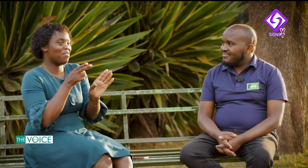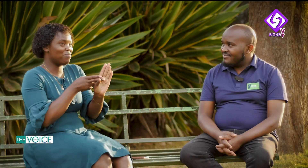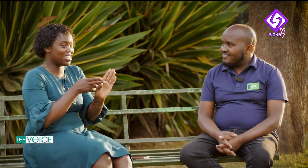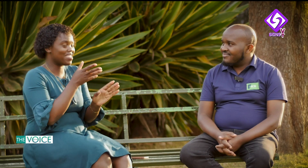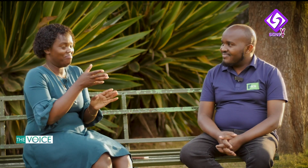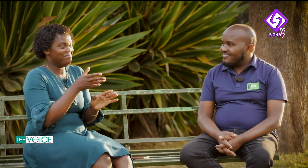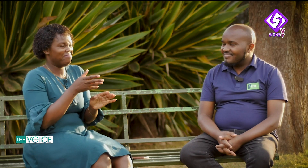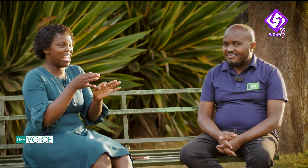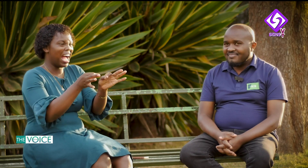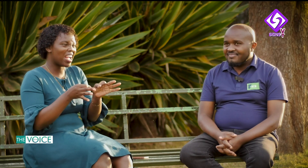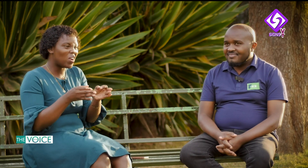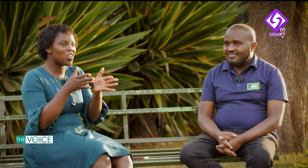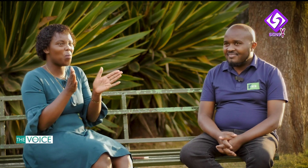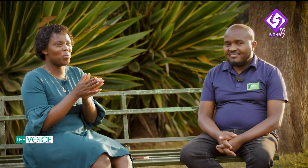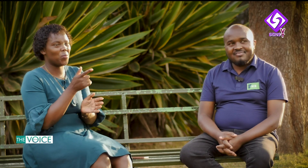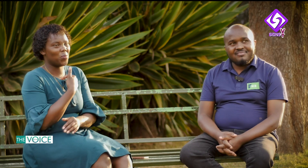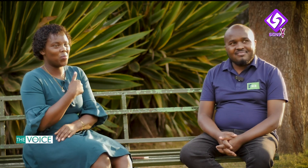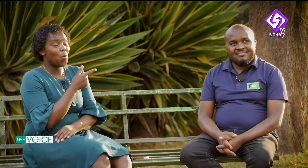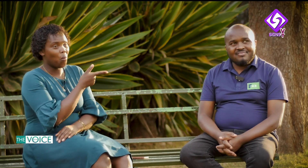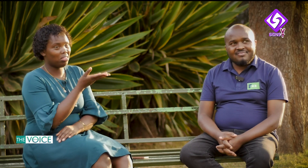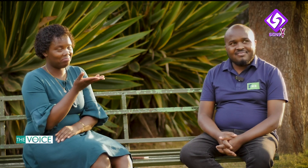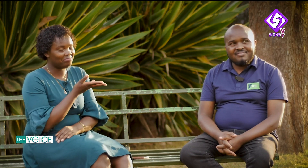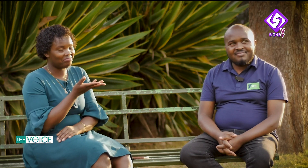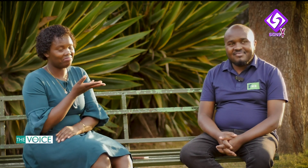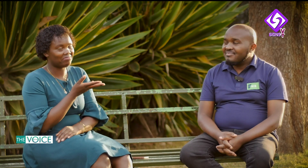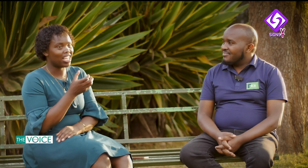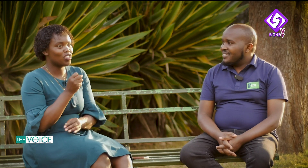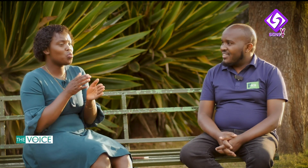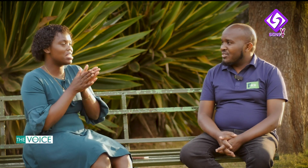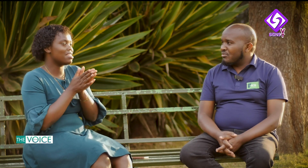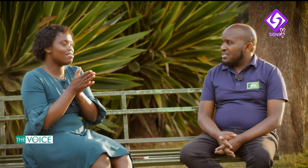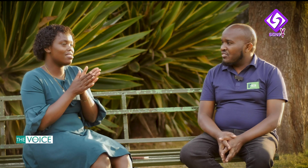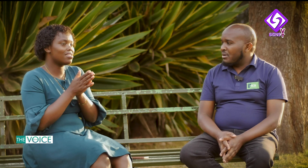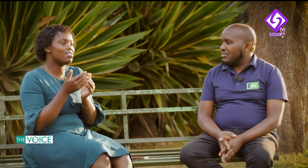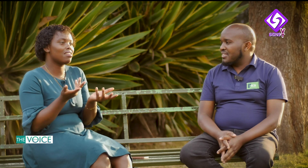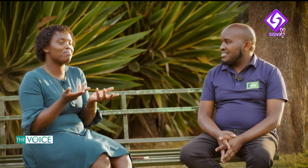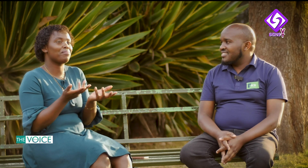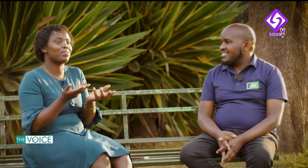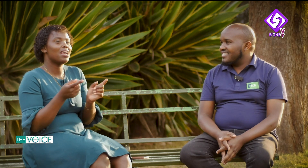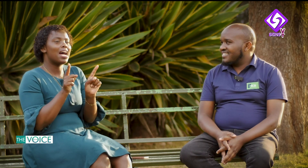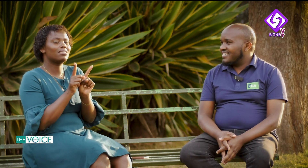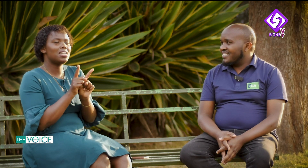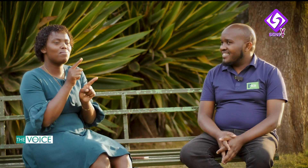I'm happy to be included because I am also banking with you.